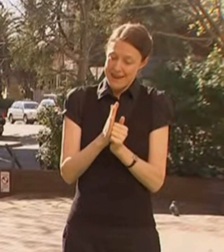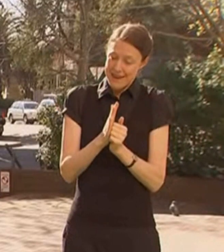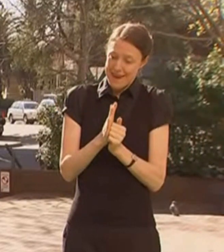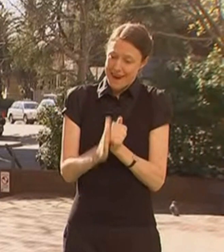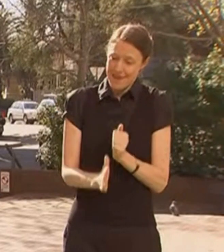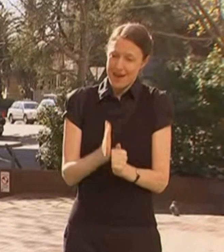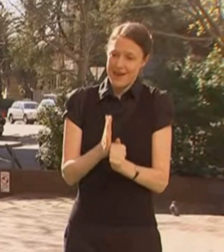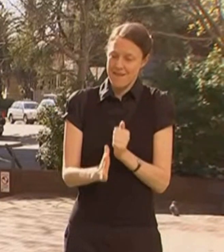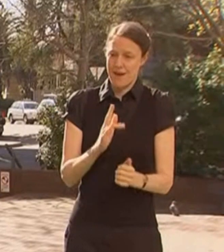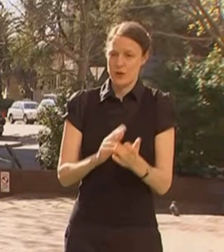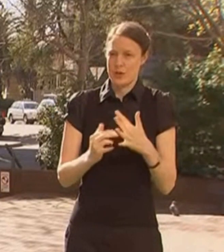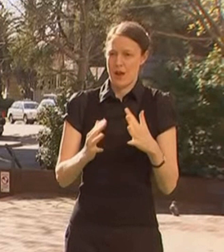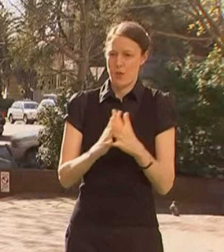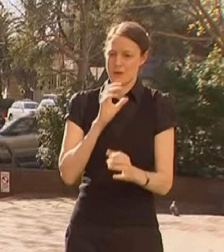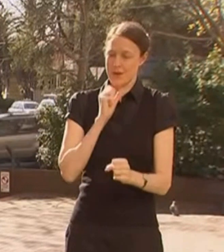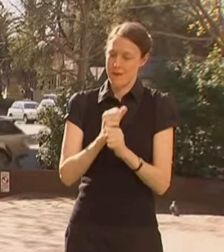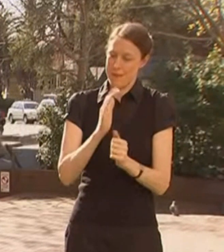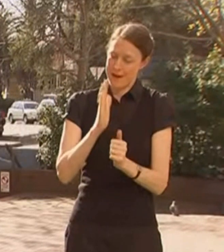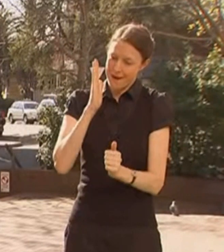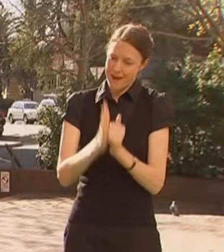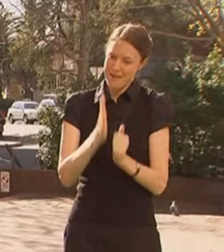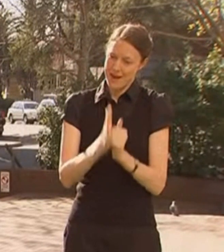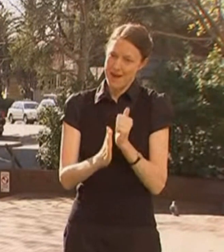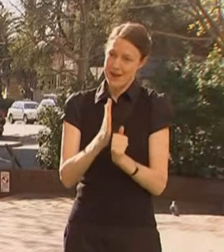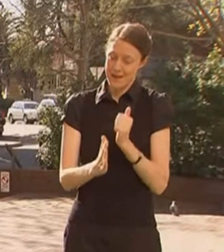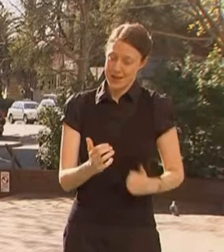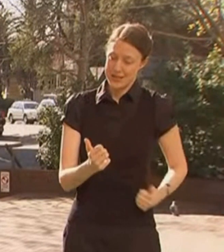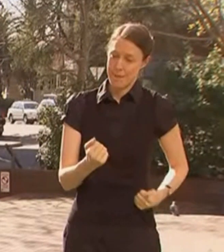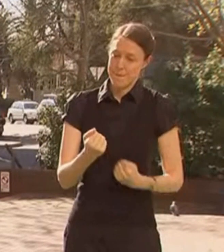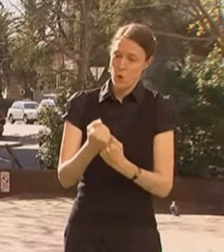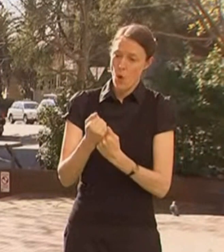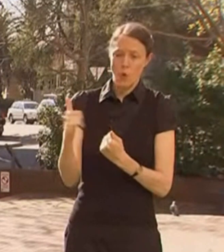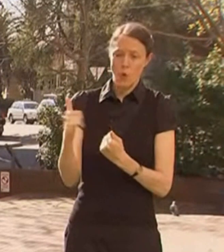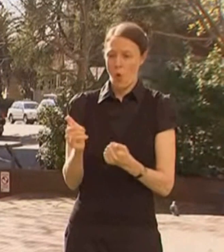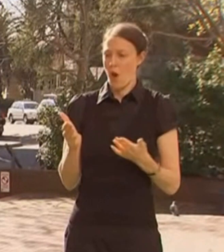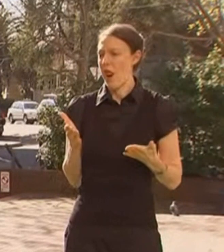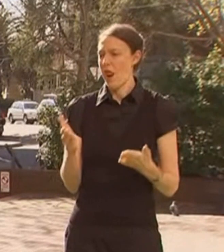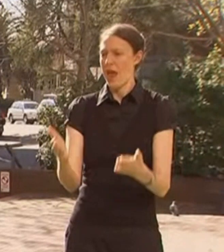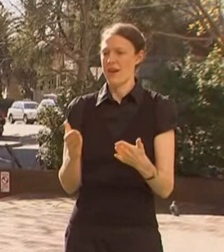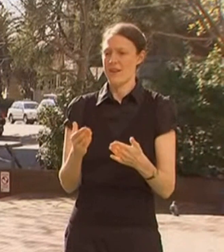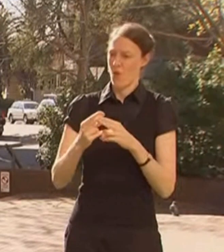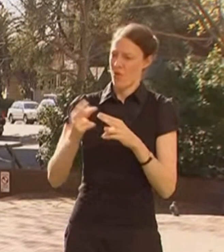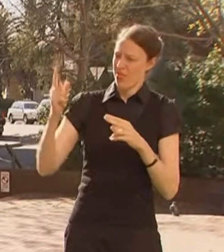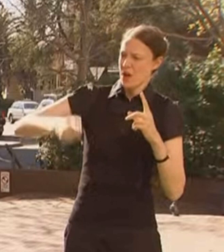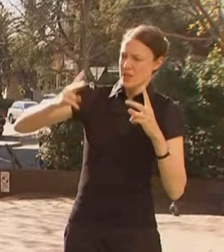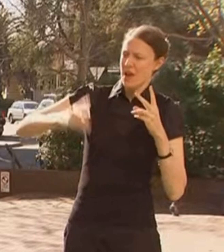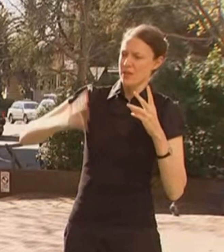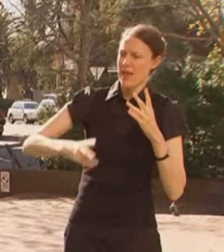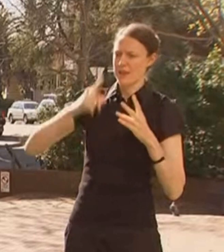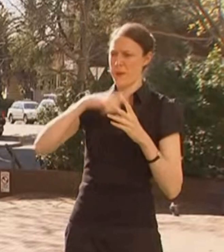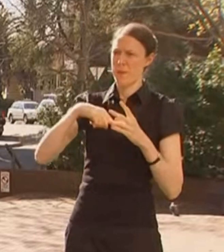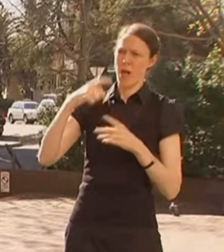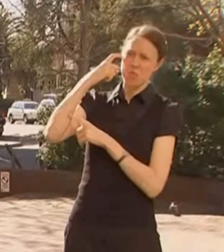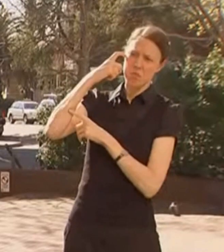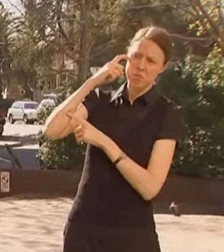since taken action. But can I say this? We appreciate how difficult the current circumstances are in relation to the health orders, but